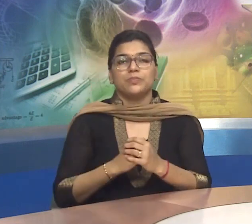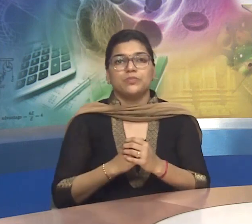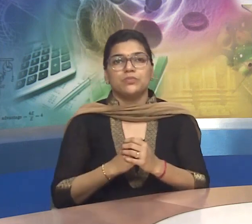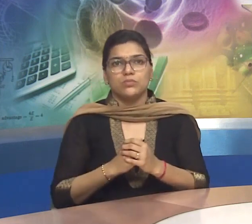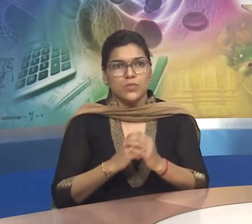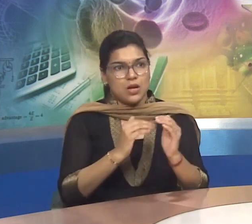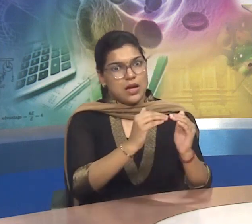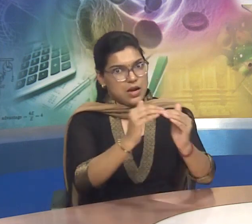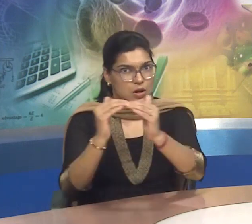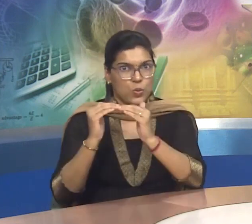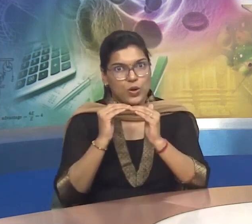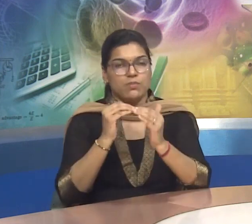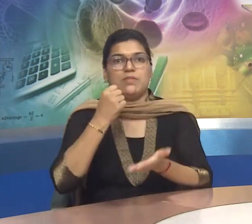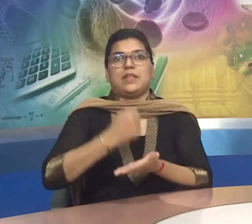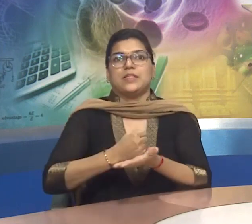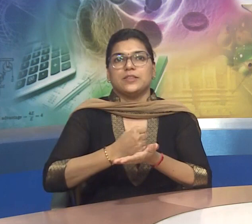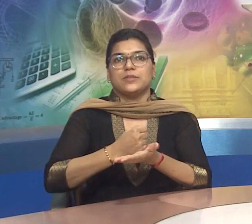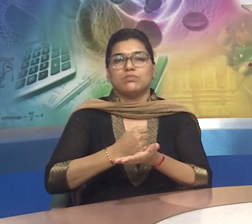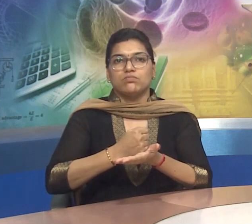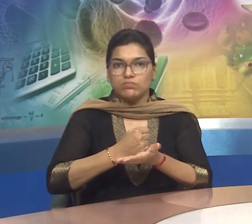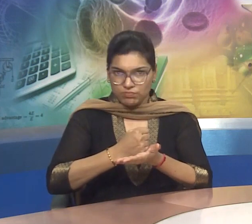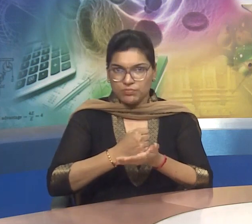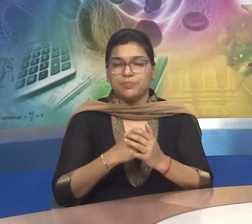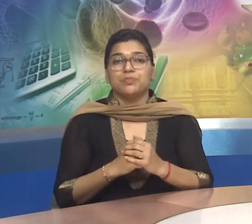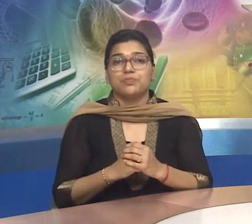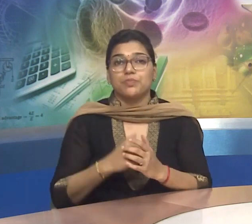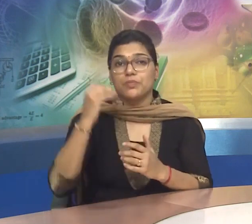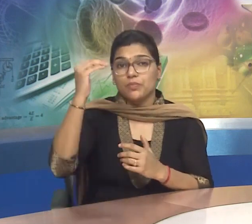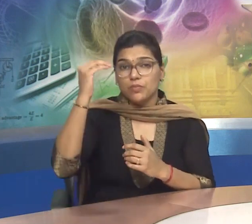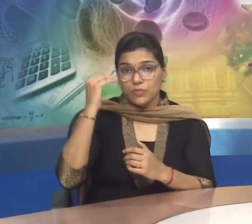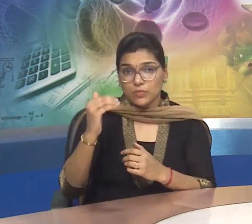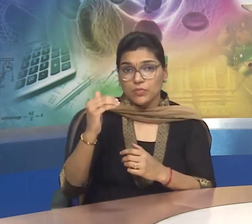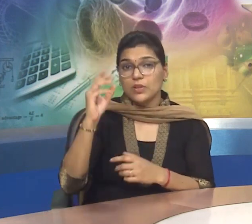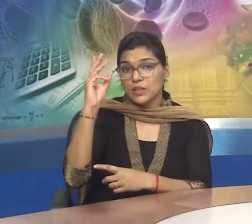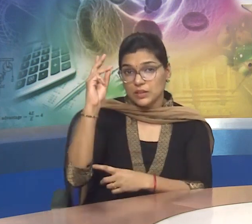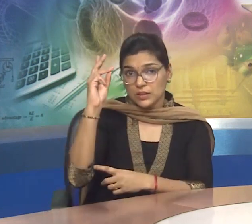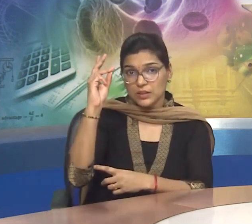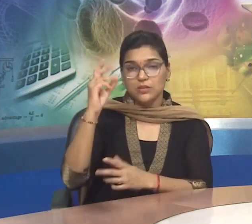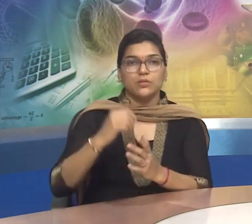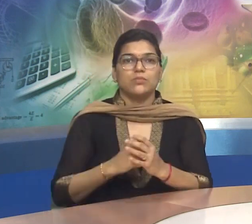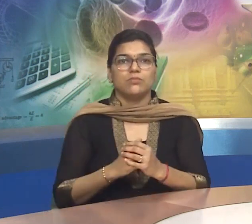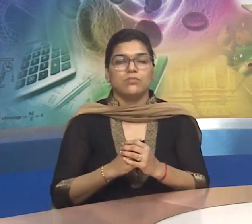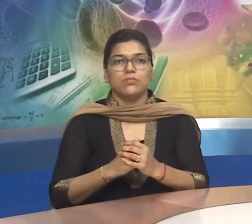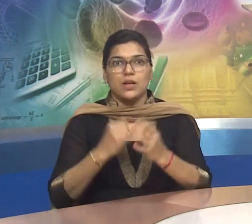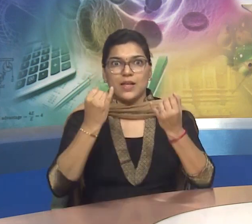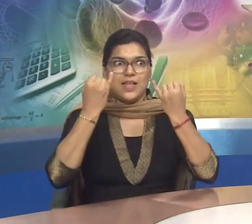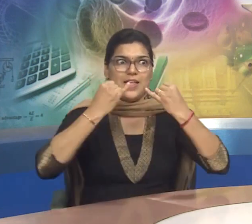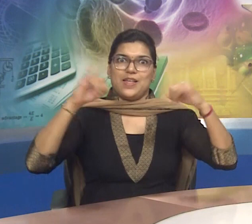The next second objective is we will be able to understand the right to equality.